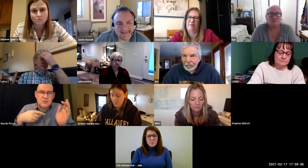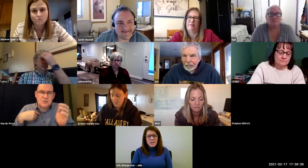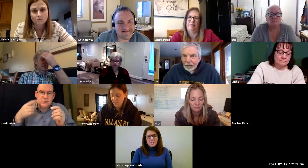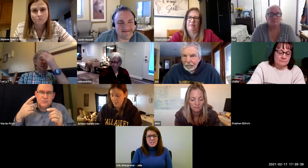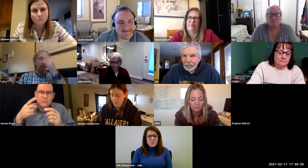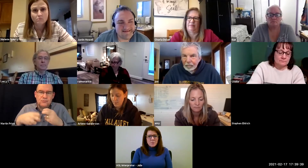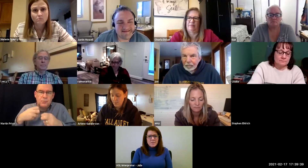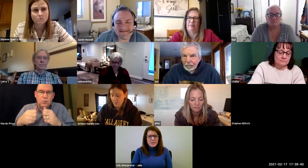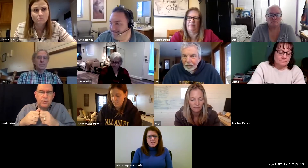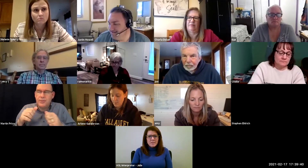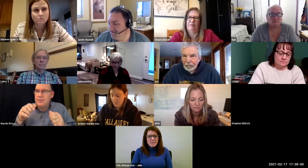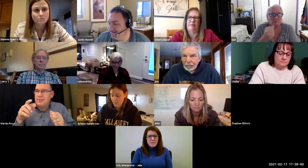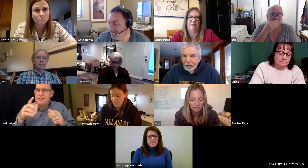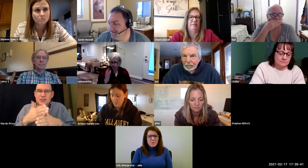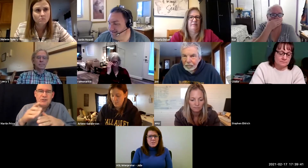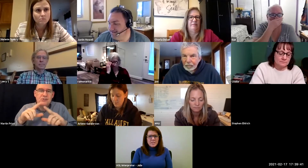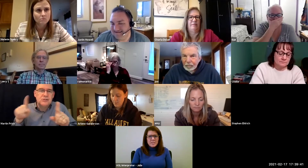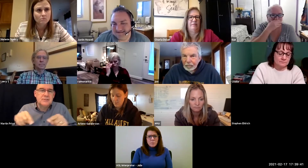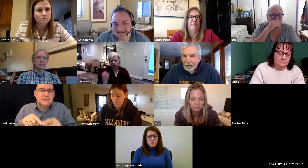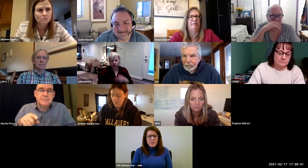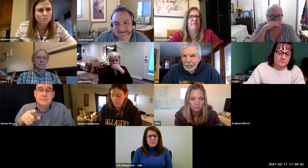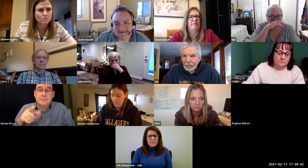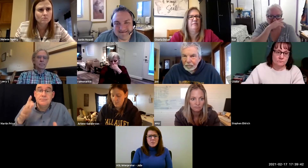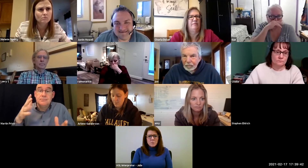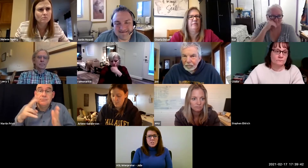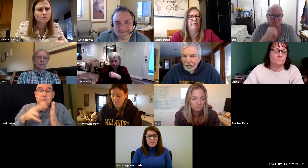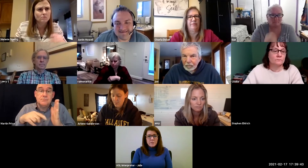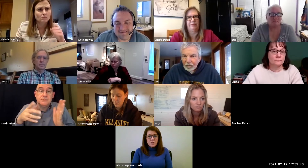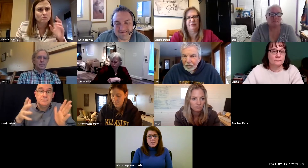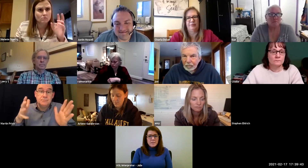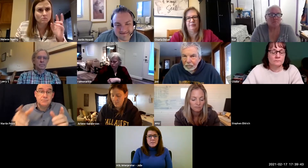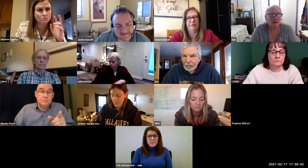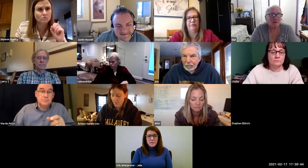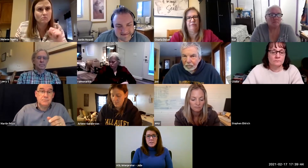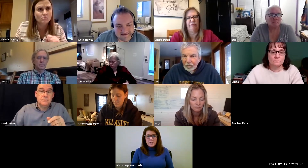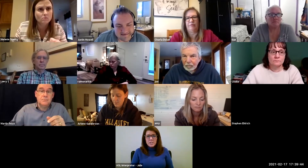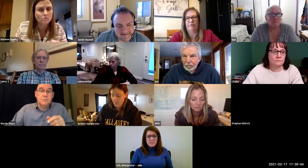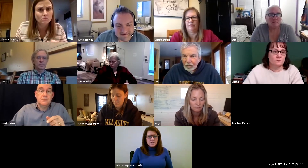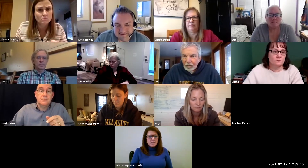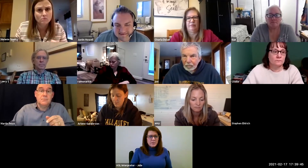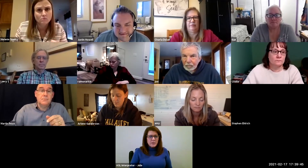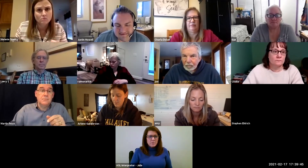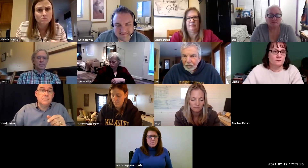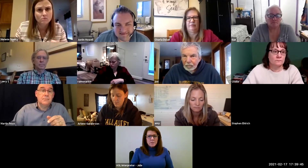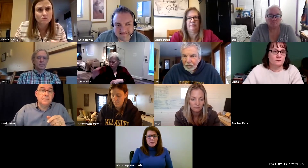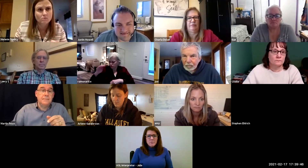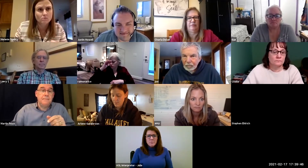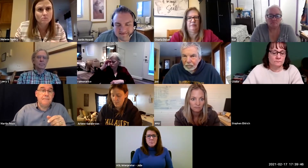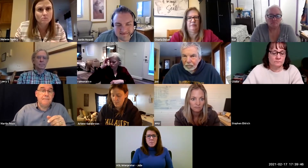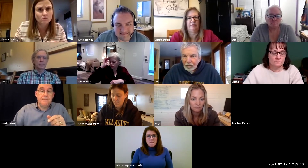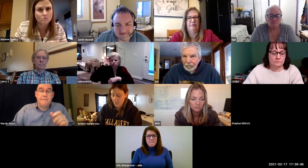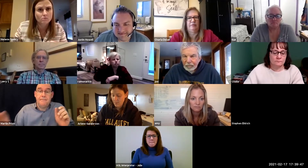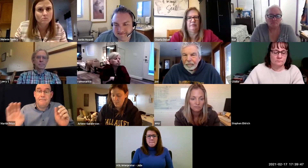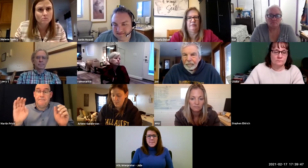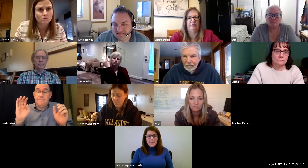Did everyone have a chance to read that? Well, it looks like we're having issues with sharing the screen. Did everyone get a chance to look that over?